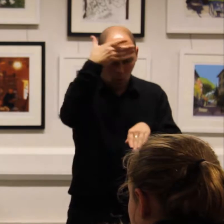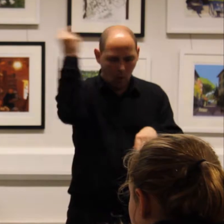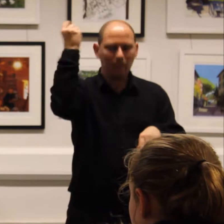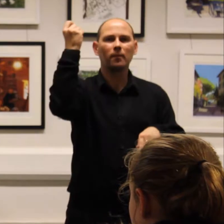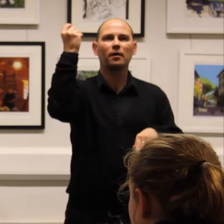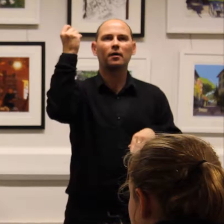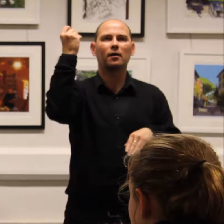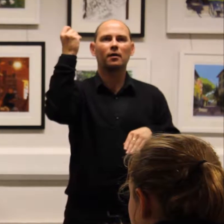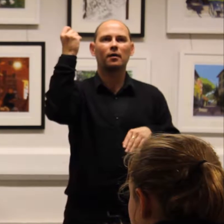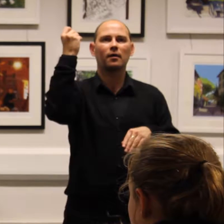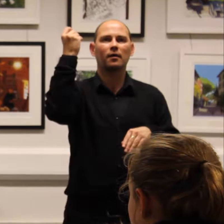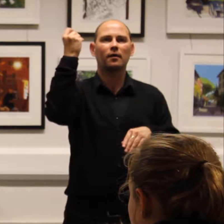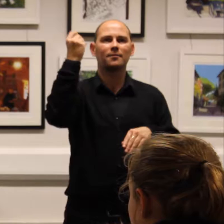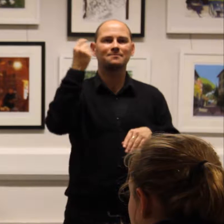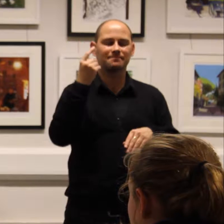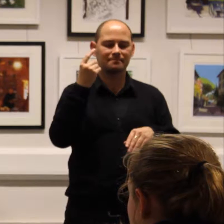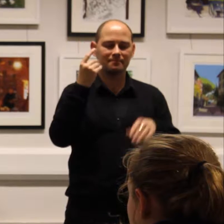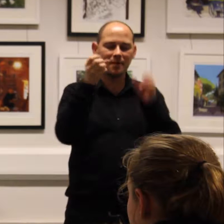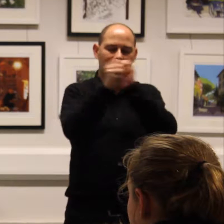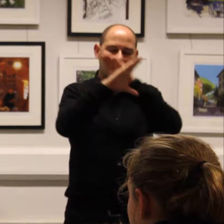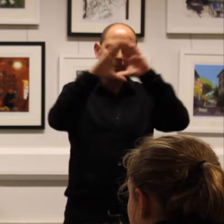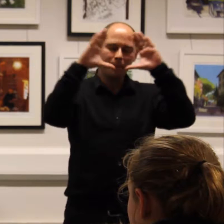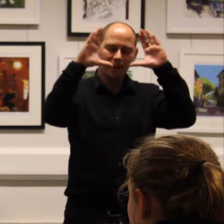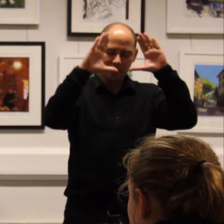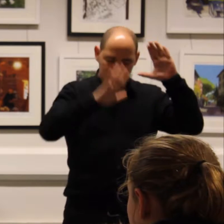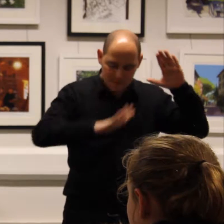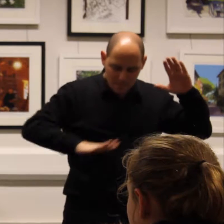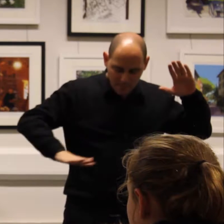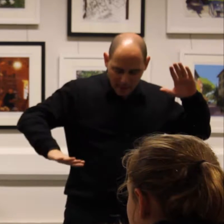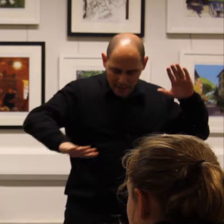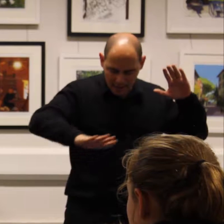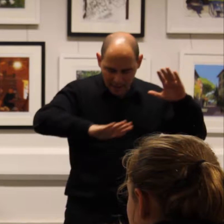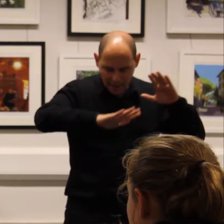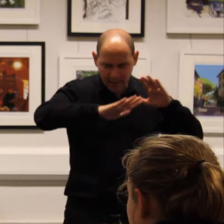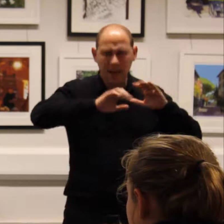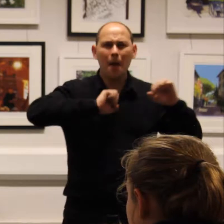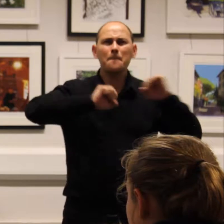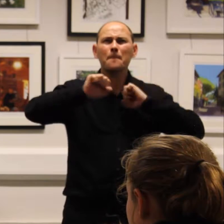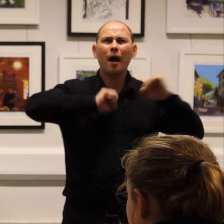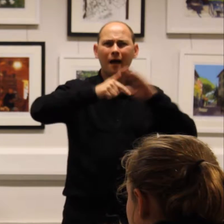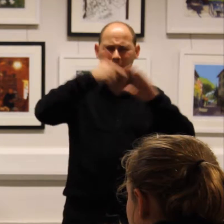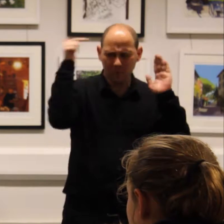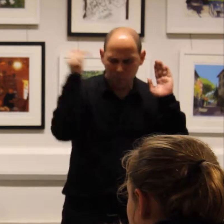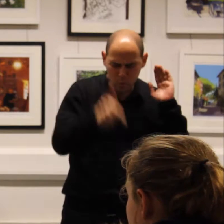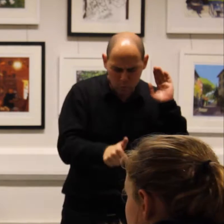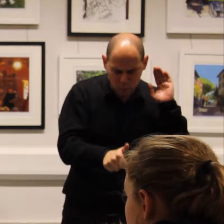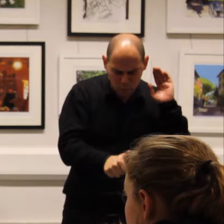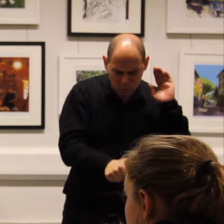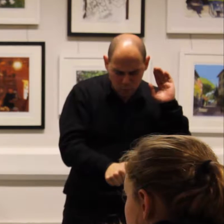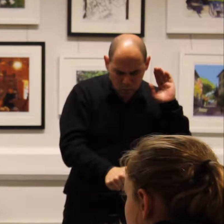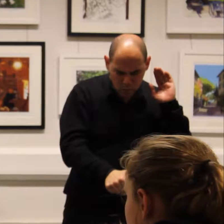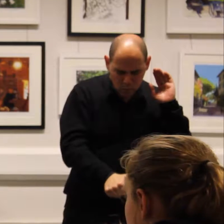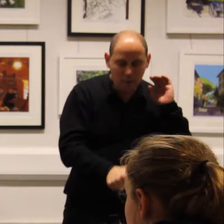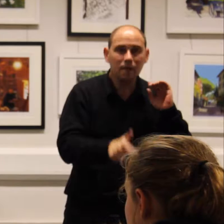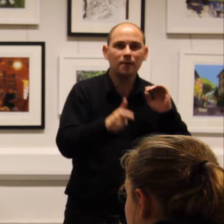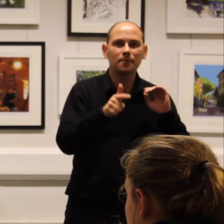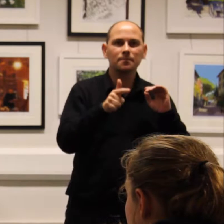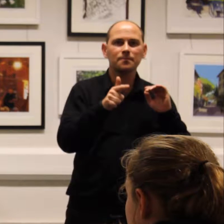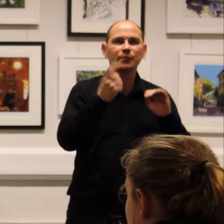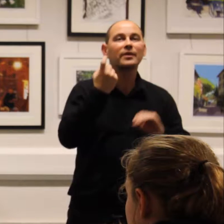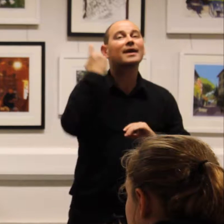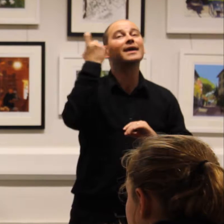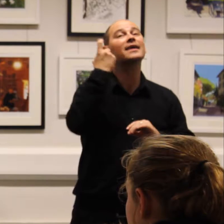He imagines the space beneath him, miles deep, and he thinks of the girl's parents amongst